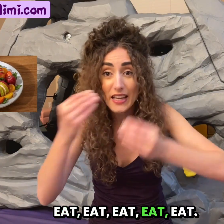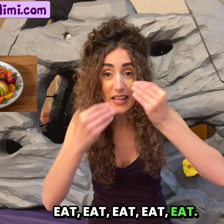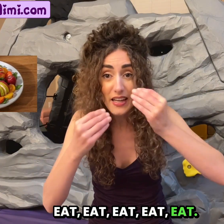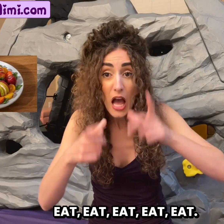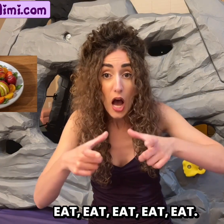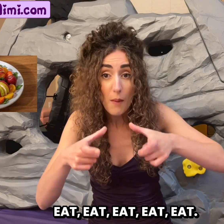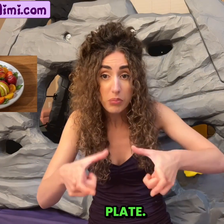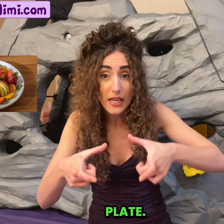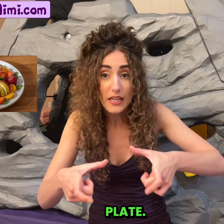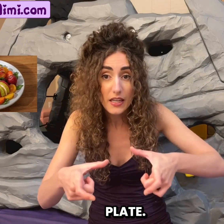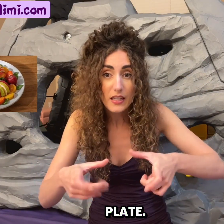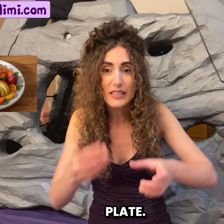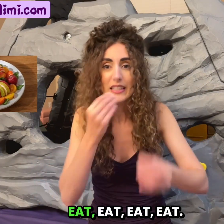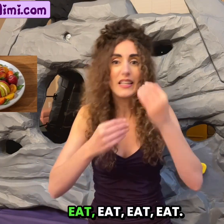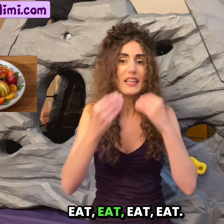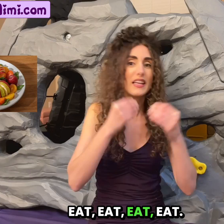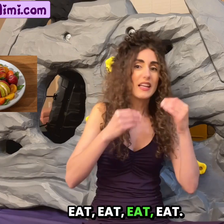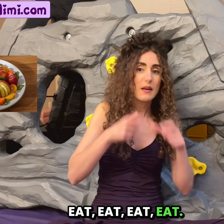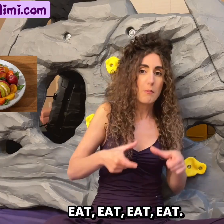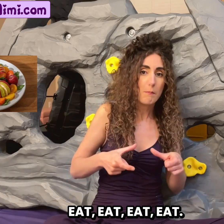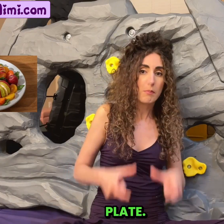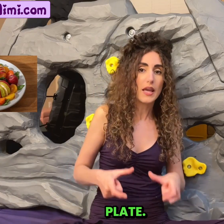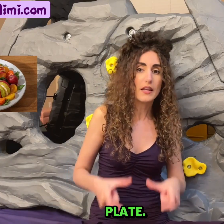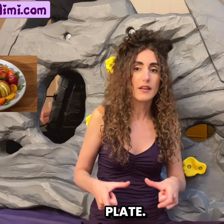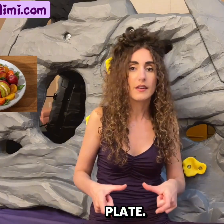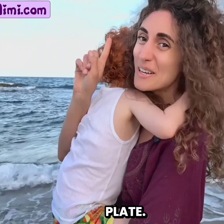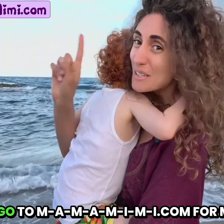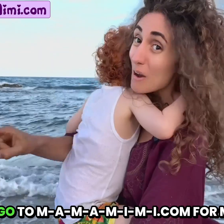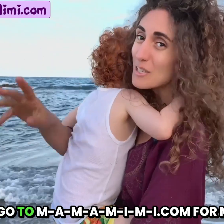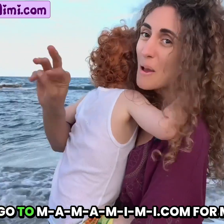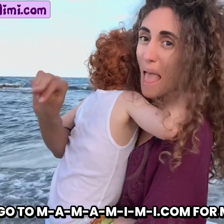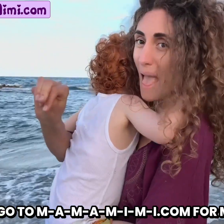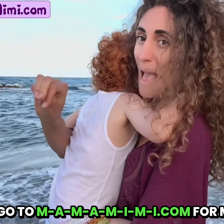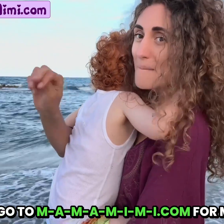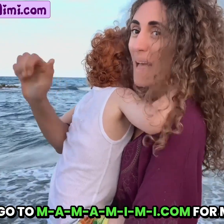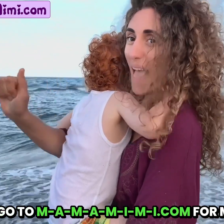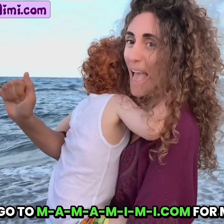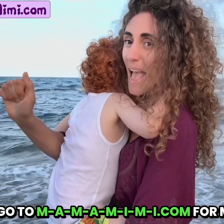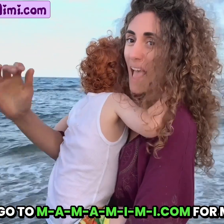Eat. Plate. Eat. Plate. Go to